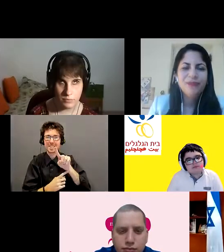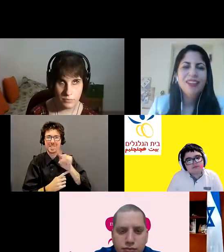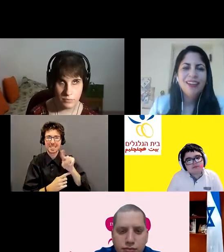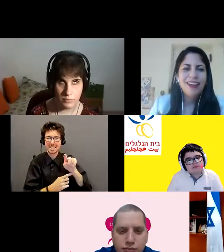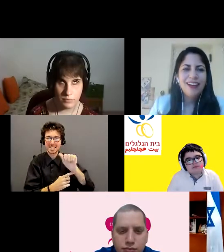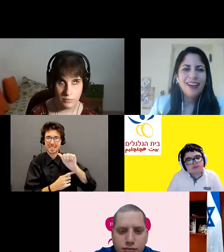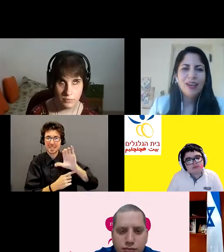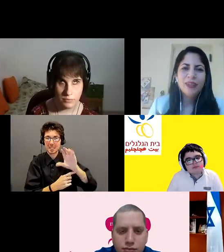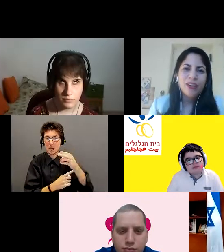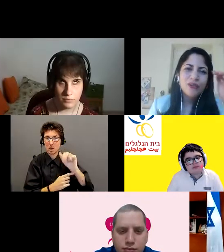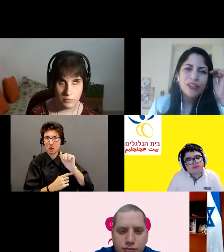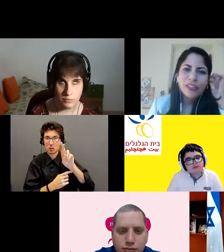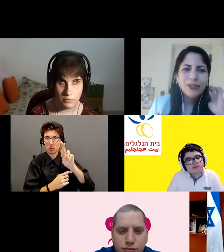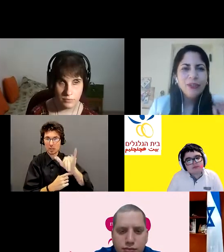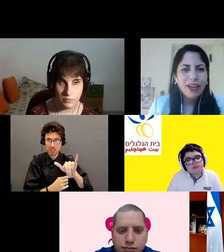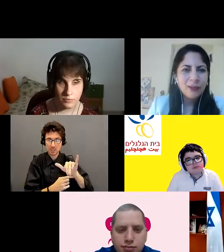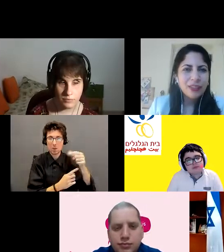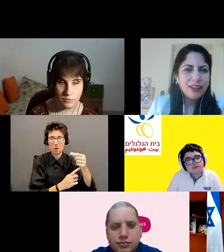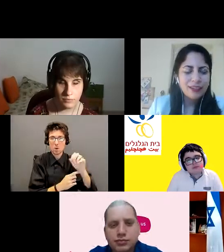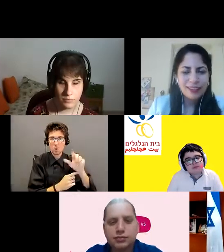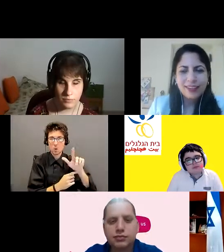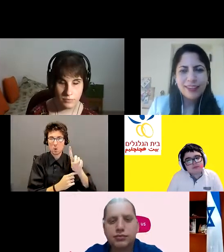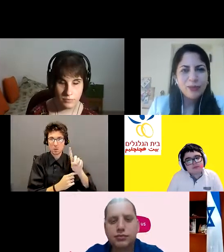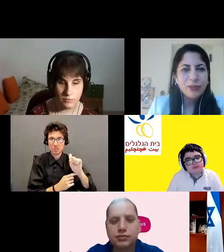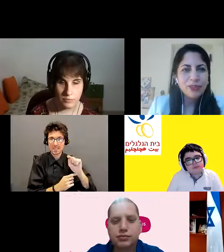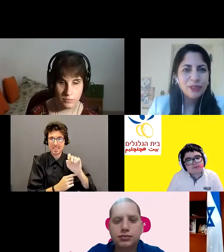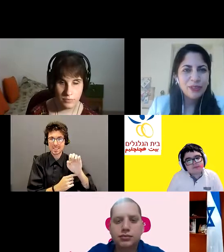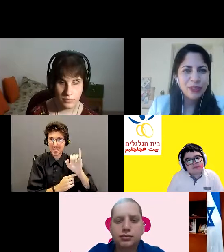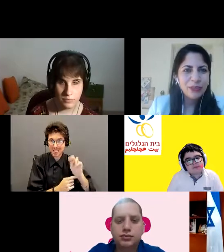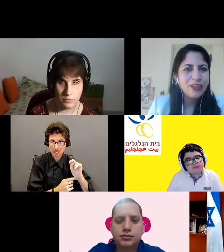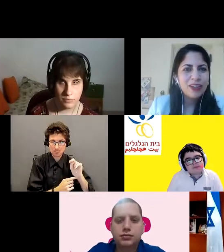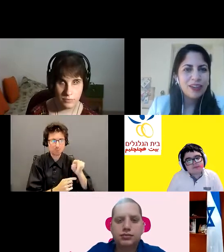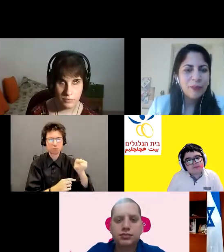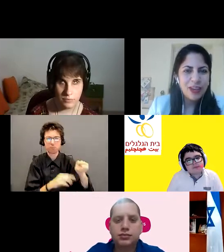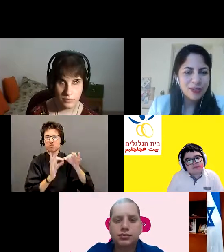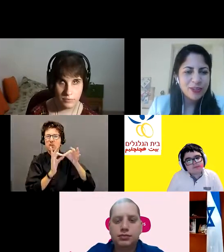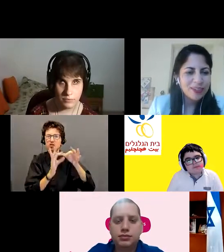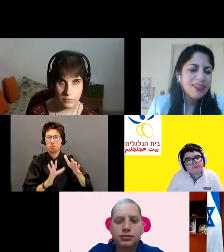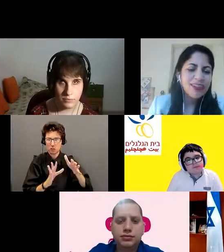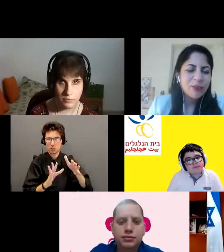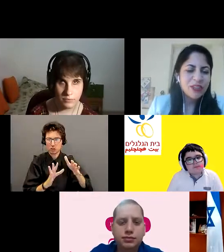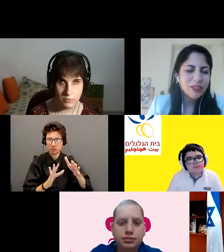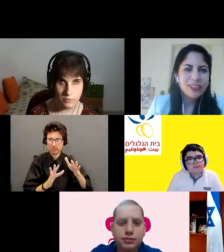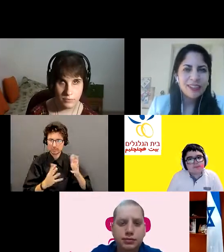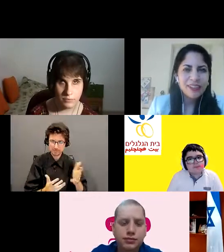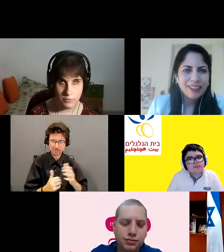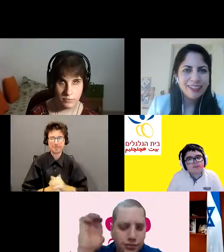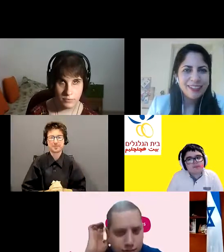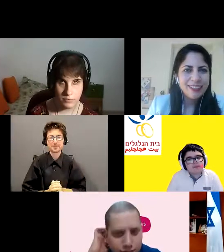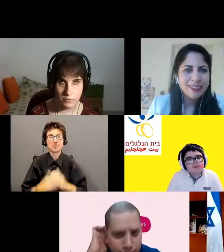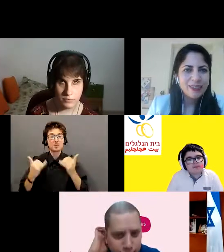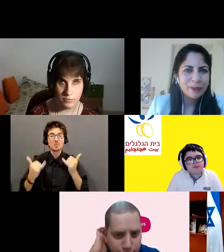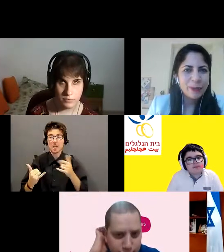language. Now, without further ado, I would like to introduce to you our ambassador, Ambassador Gilad